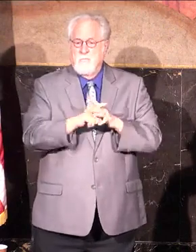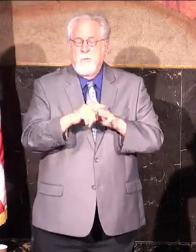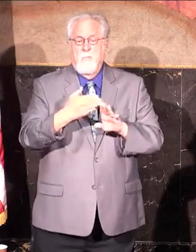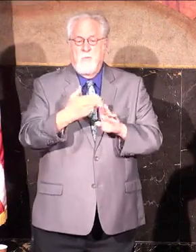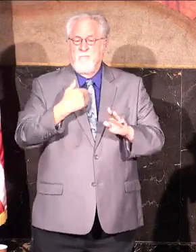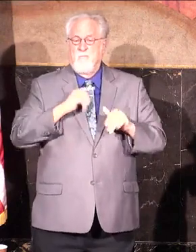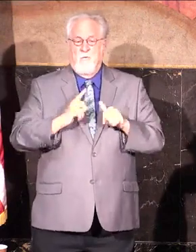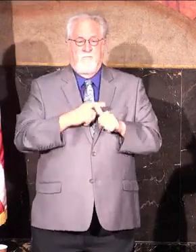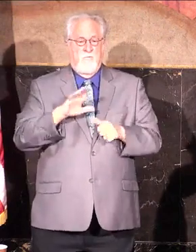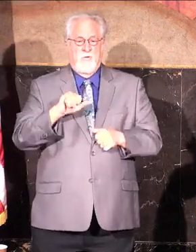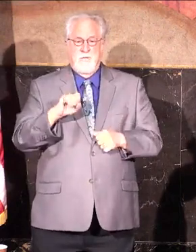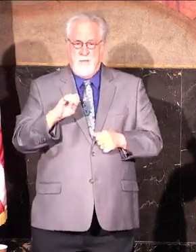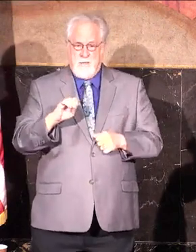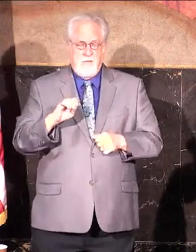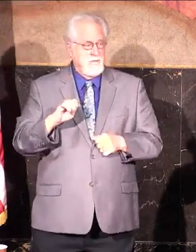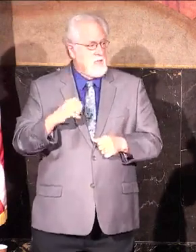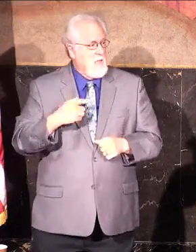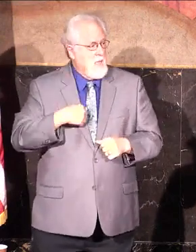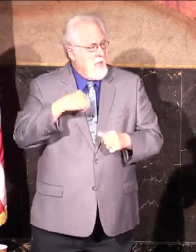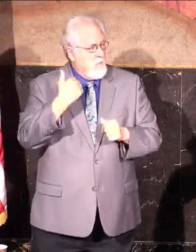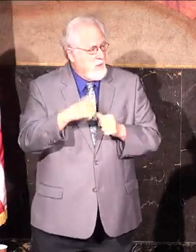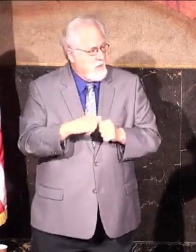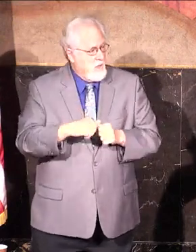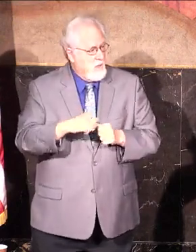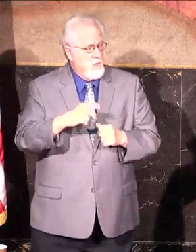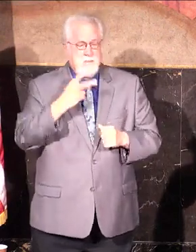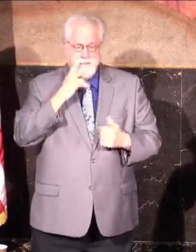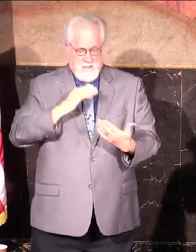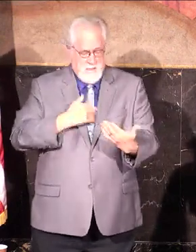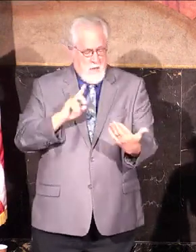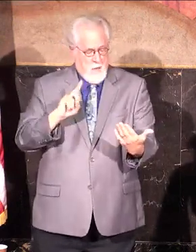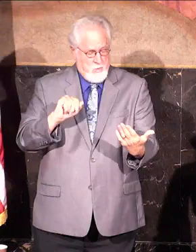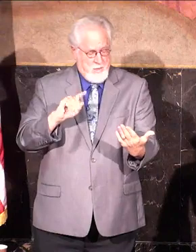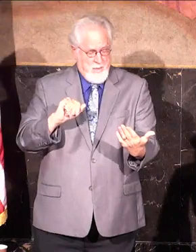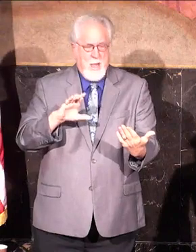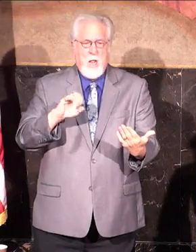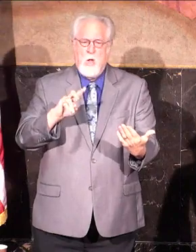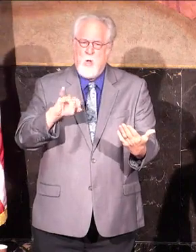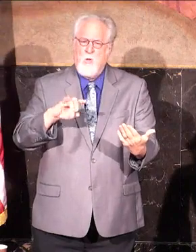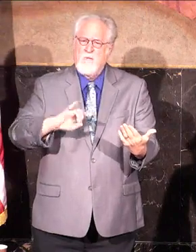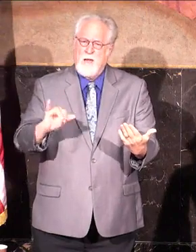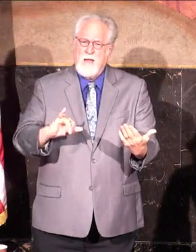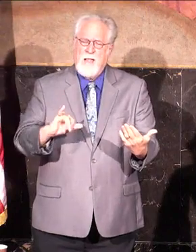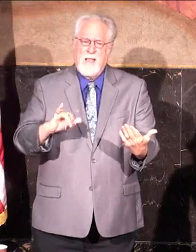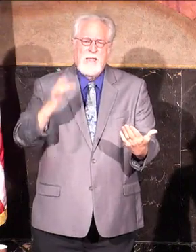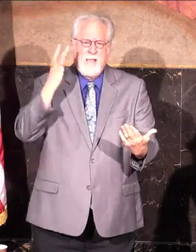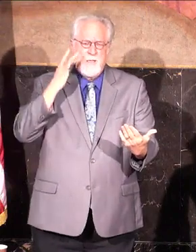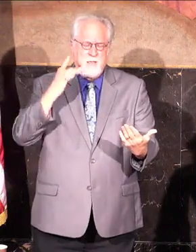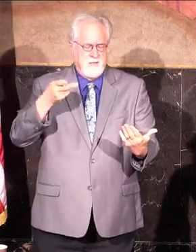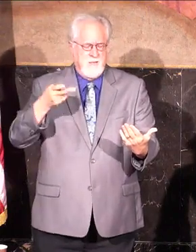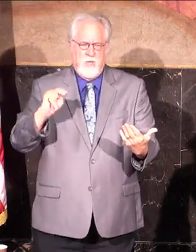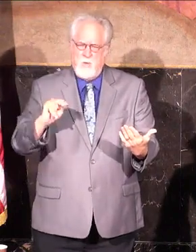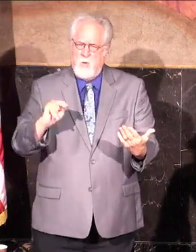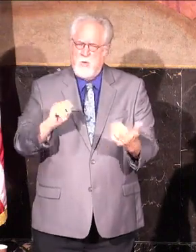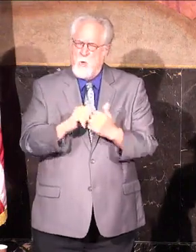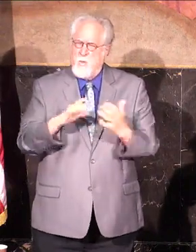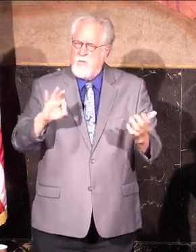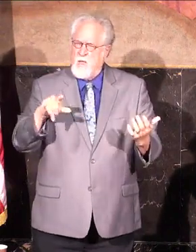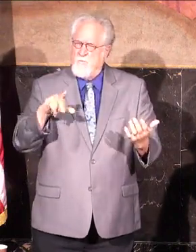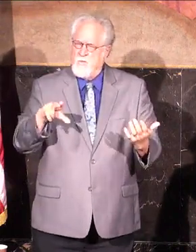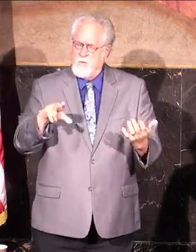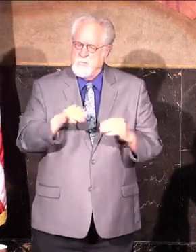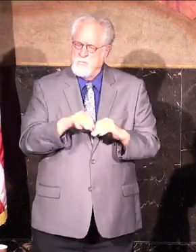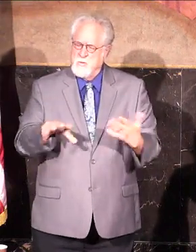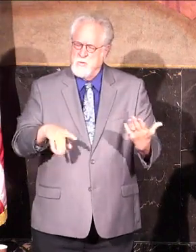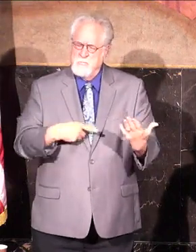announced in Louisiana. I recall seeing in our data COVID-like illness, pneumonia without flu sort of spreading